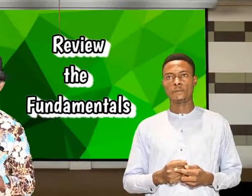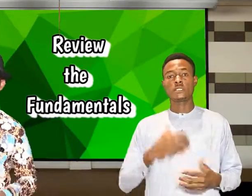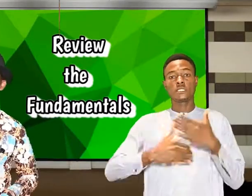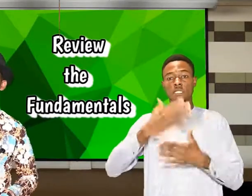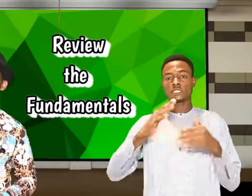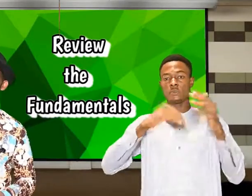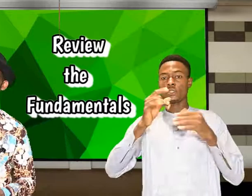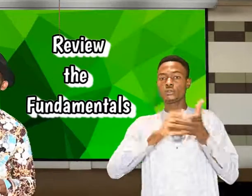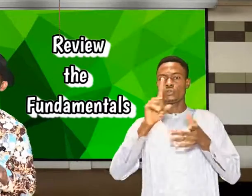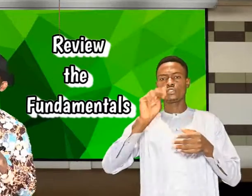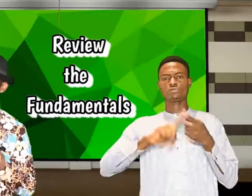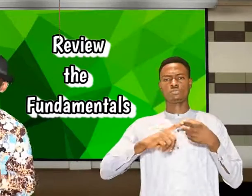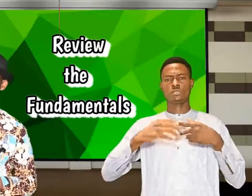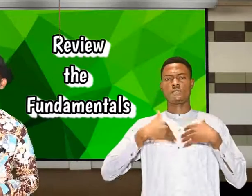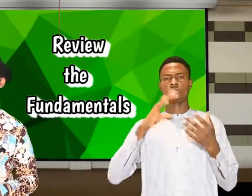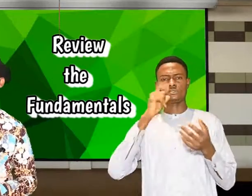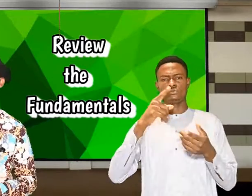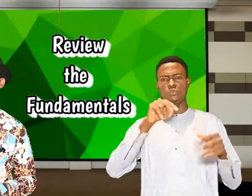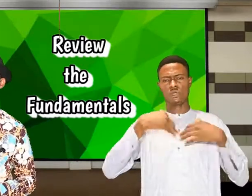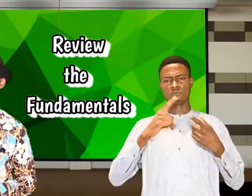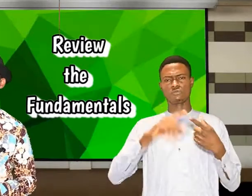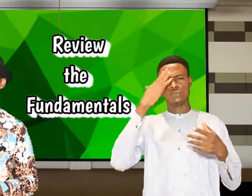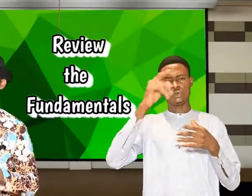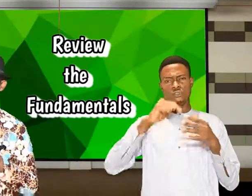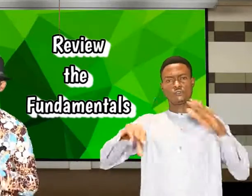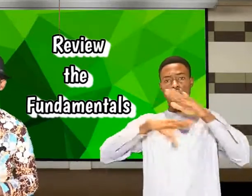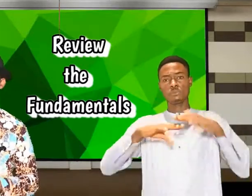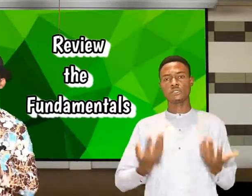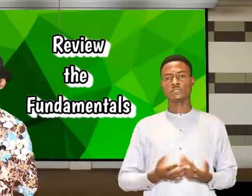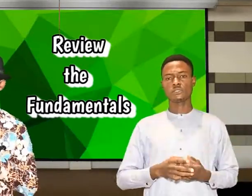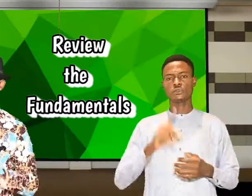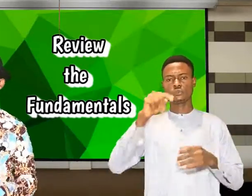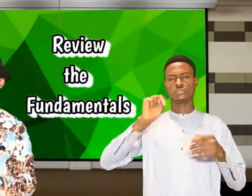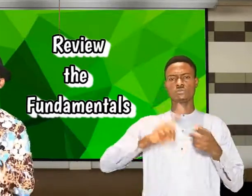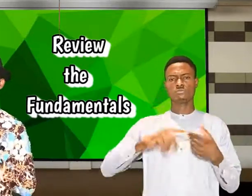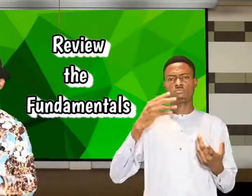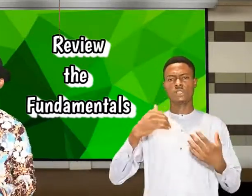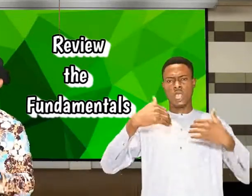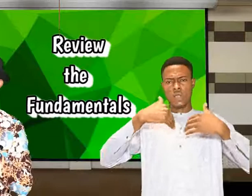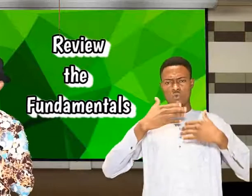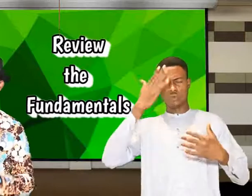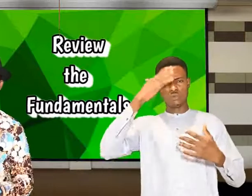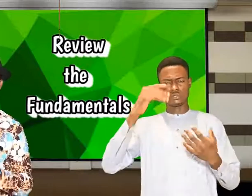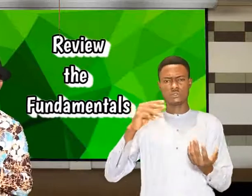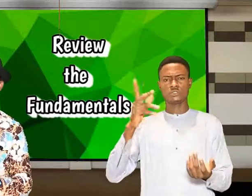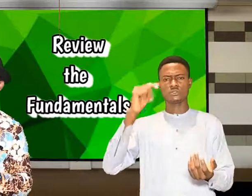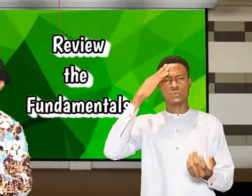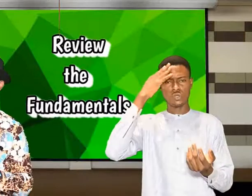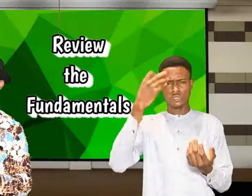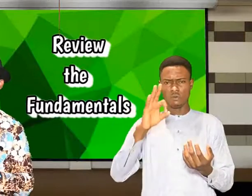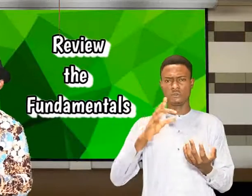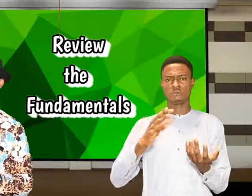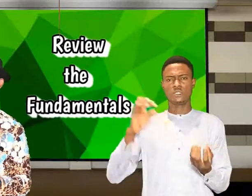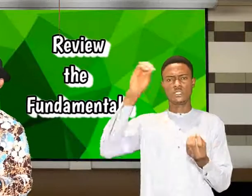The next step for you will have to be to review the fundamentals. You'll need outstanding subject knowledge in addition